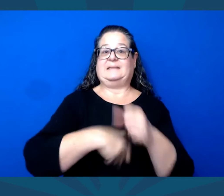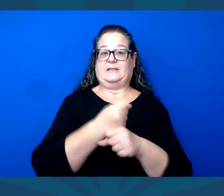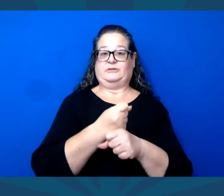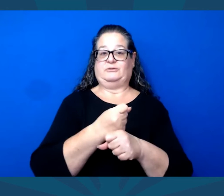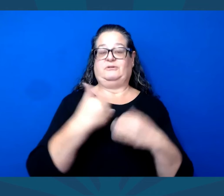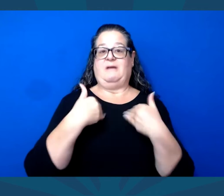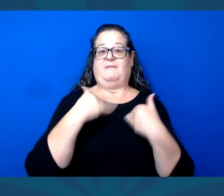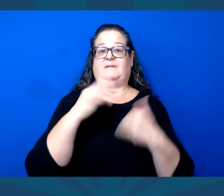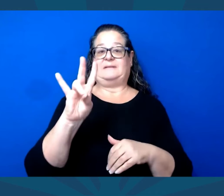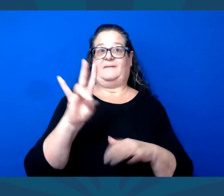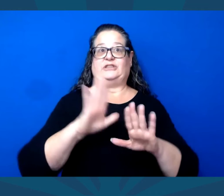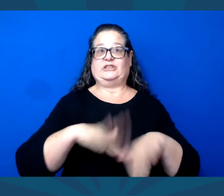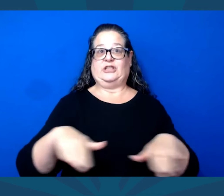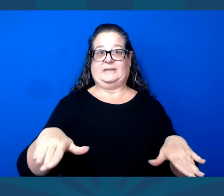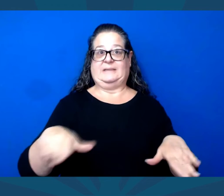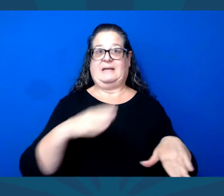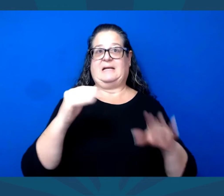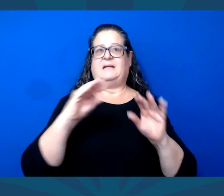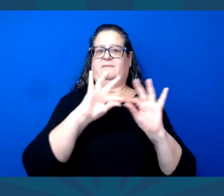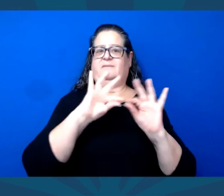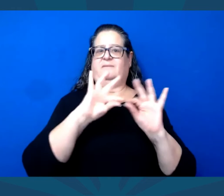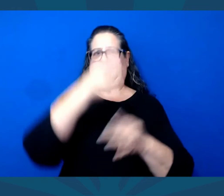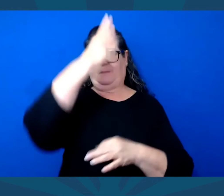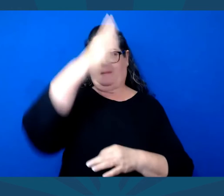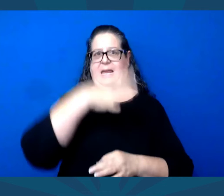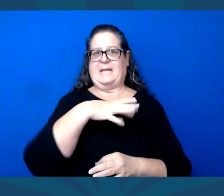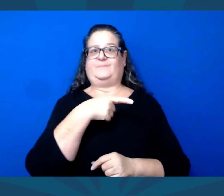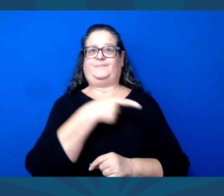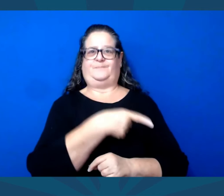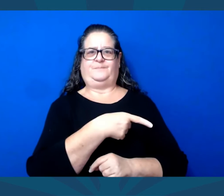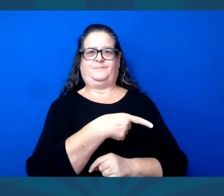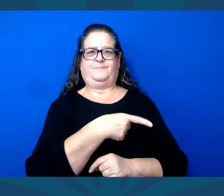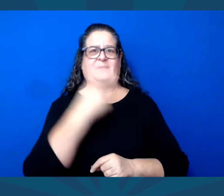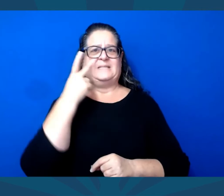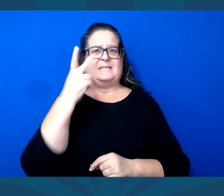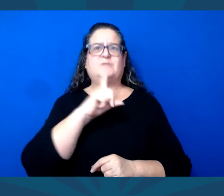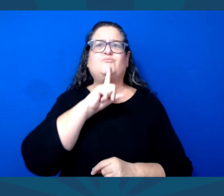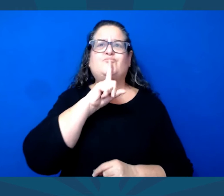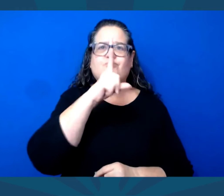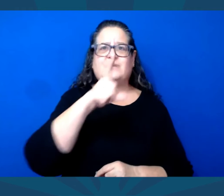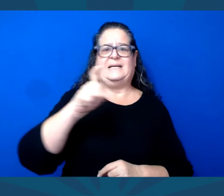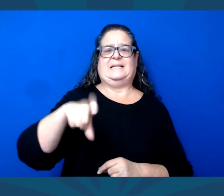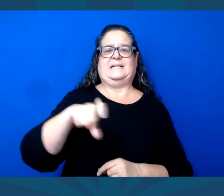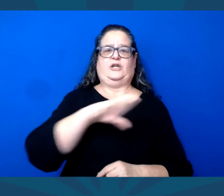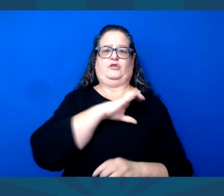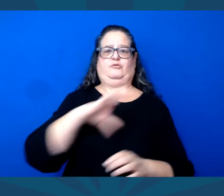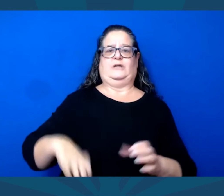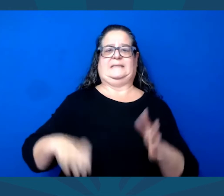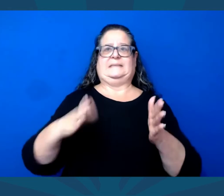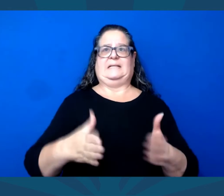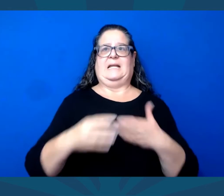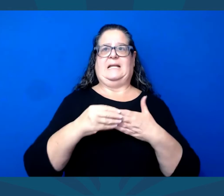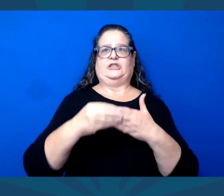I have been married 28 years with 7 children, and as a family man, I see